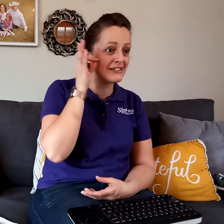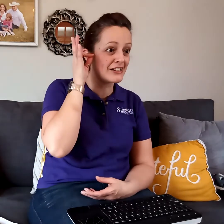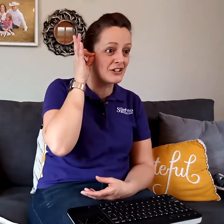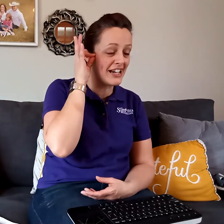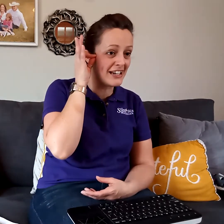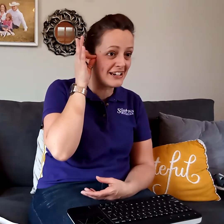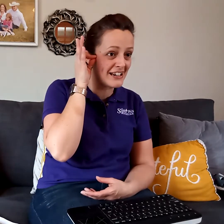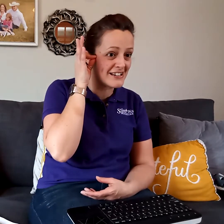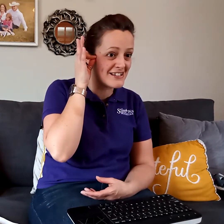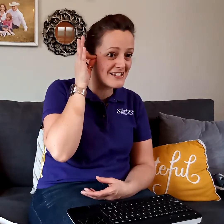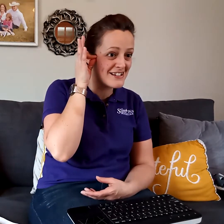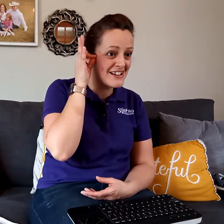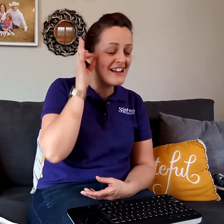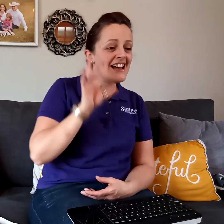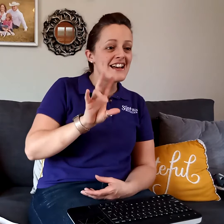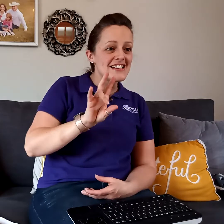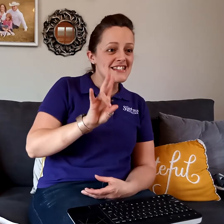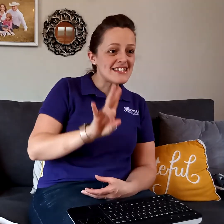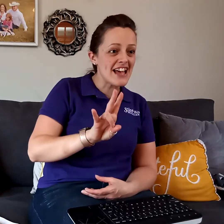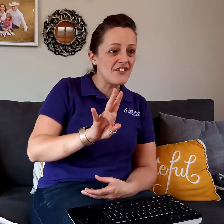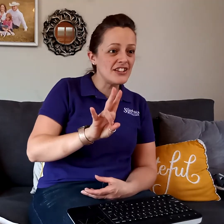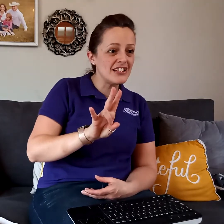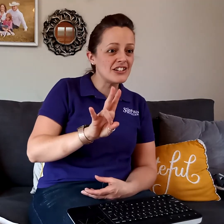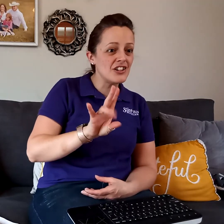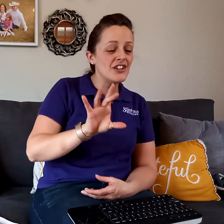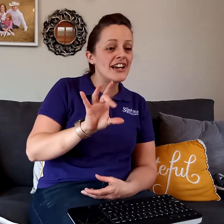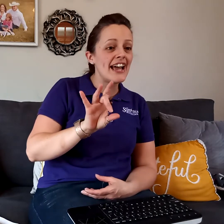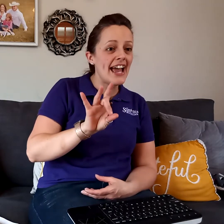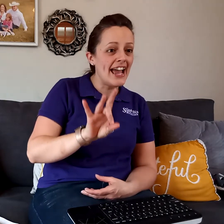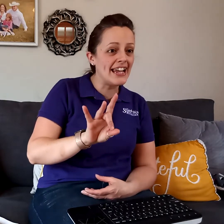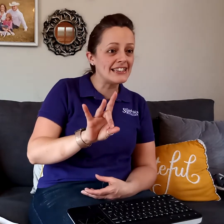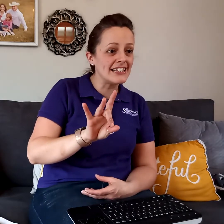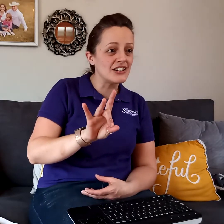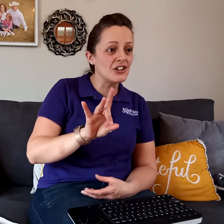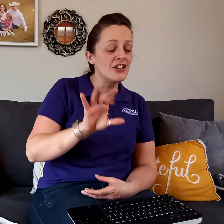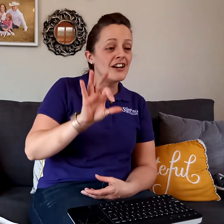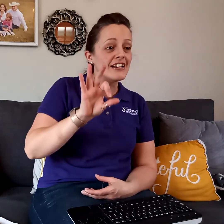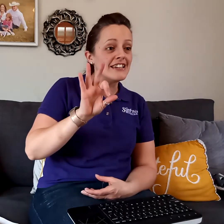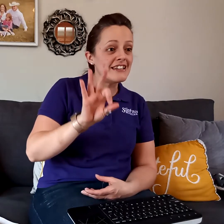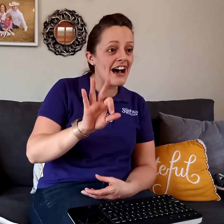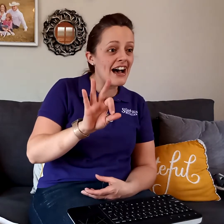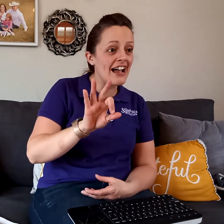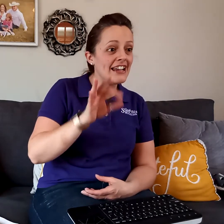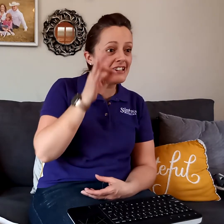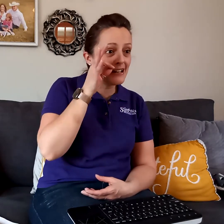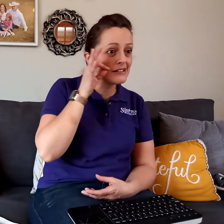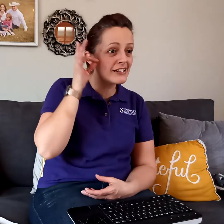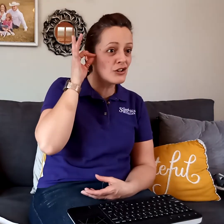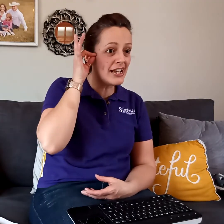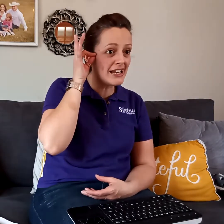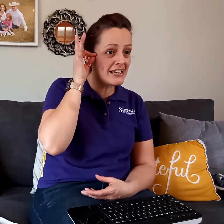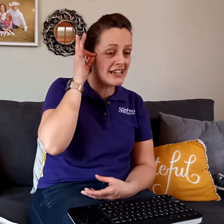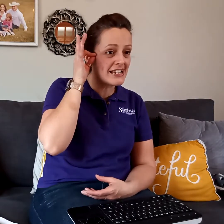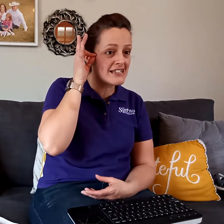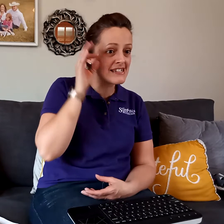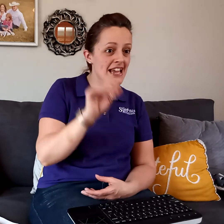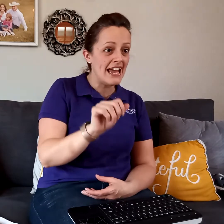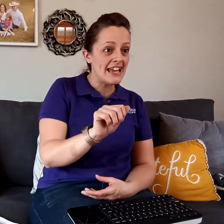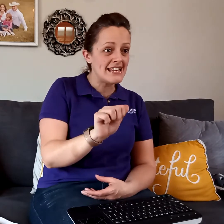little Indians, 7 little, 8 little, 9 little Indians,